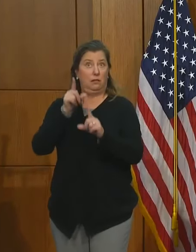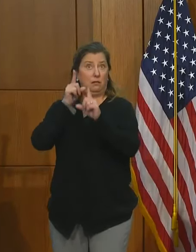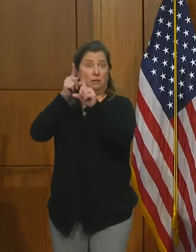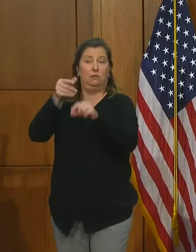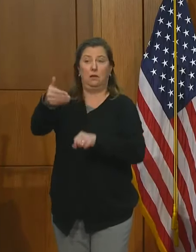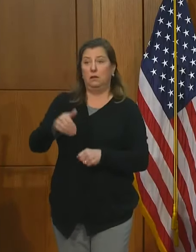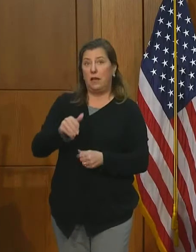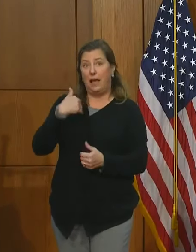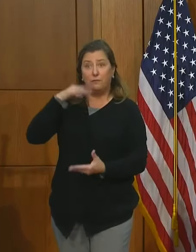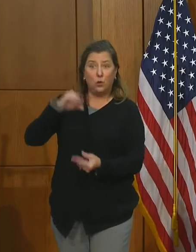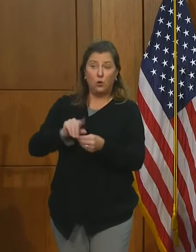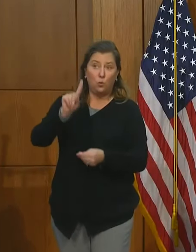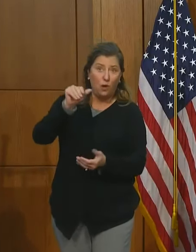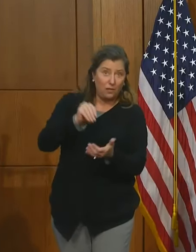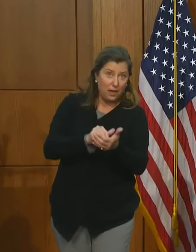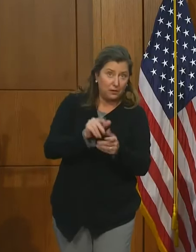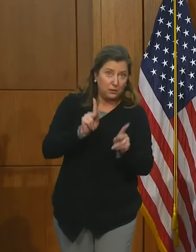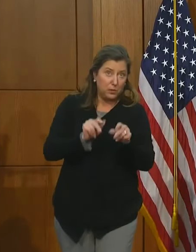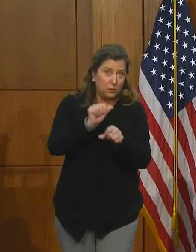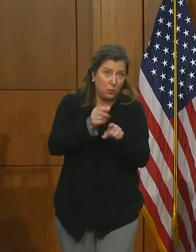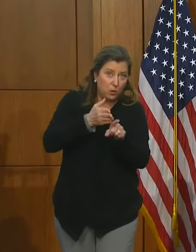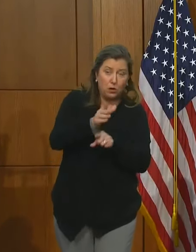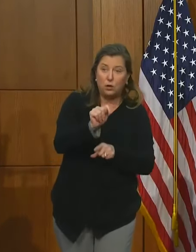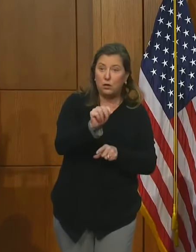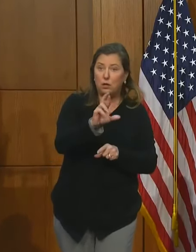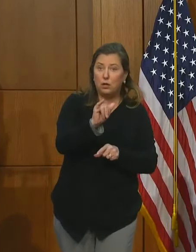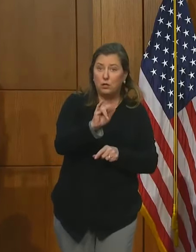in terms of tracers and 200 in terms of